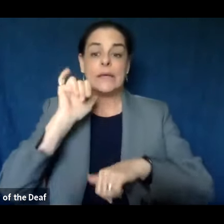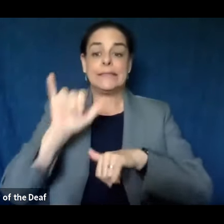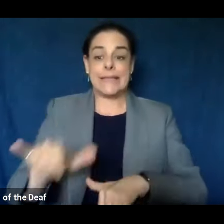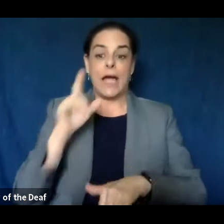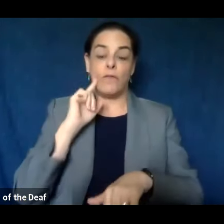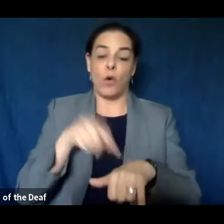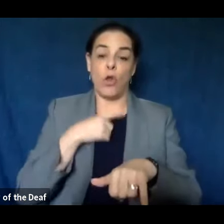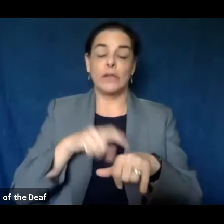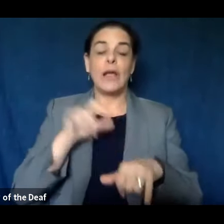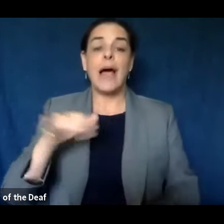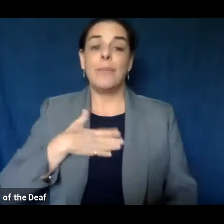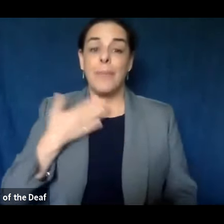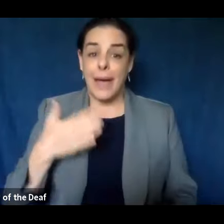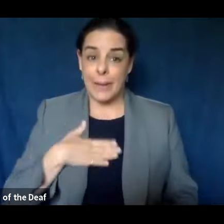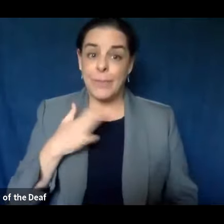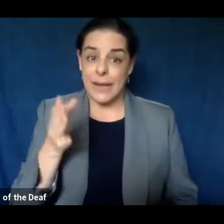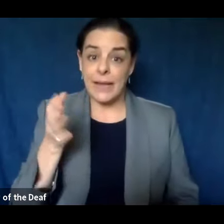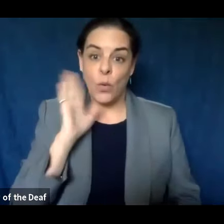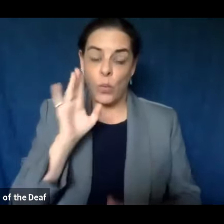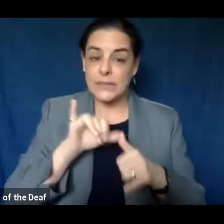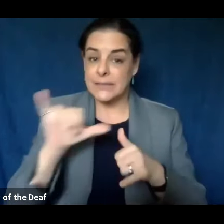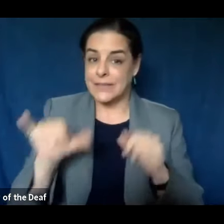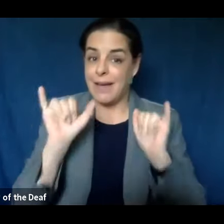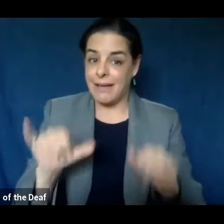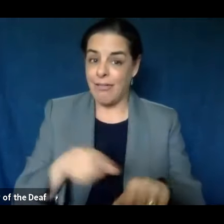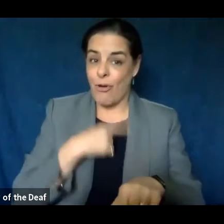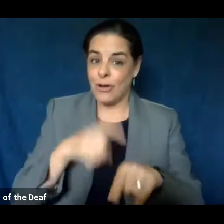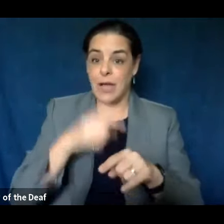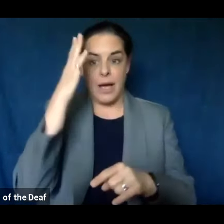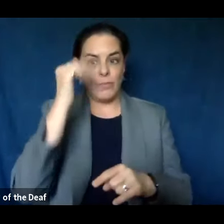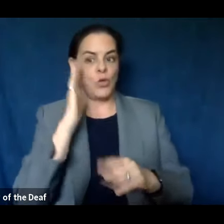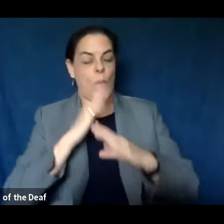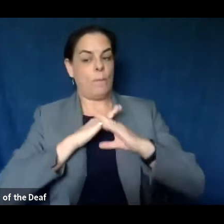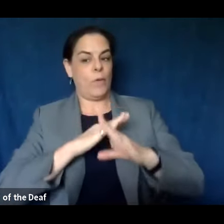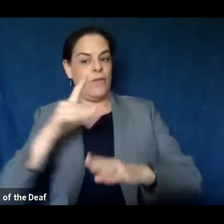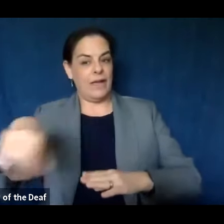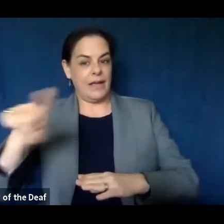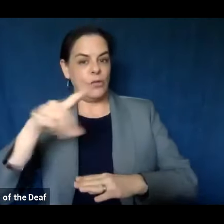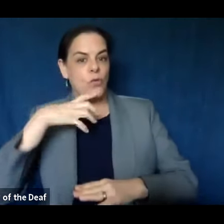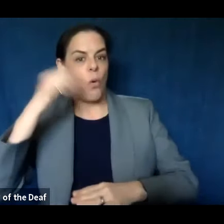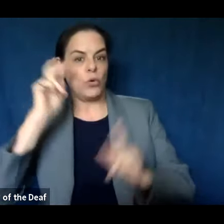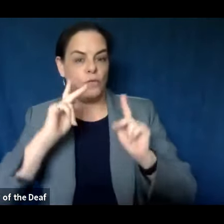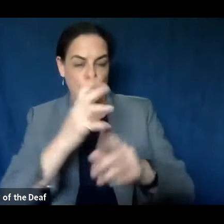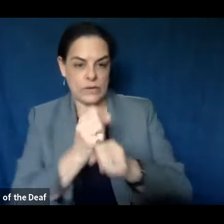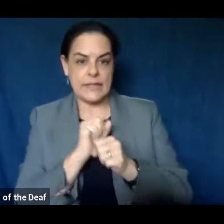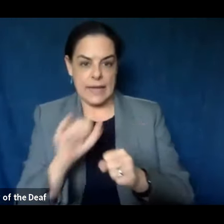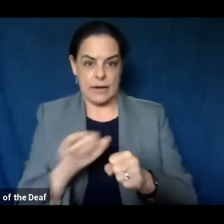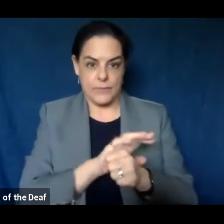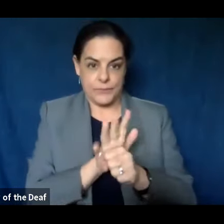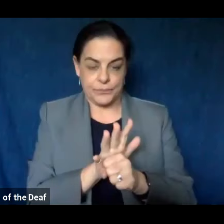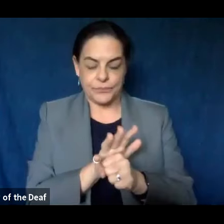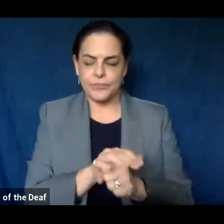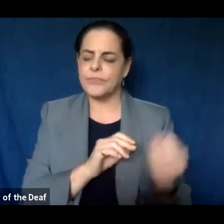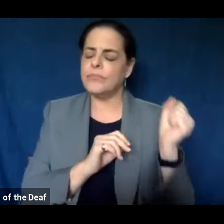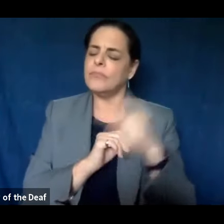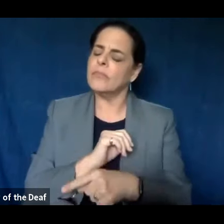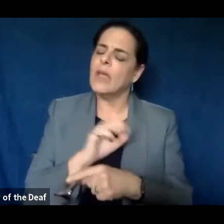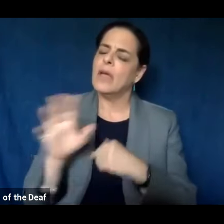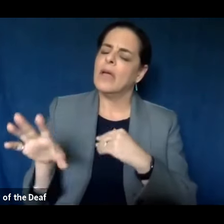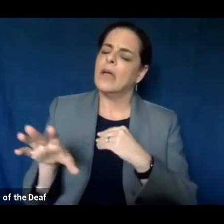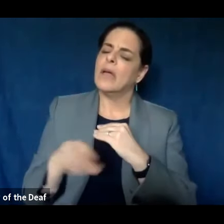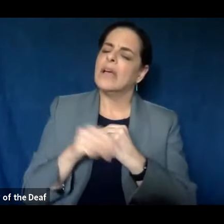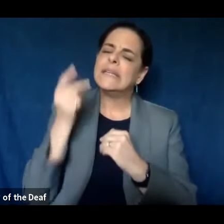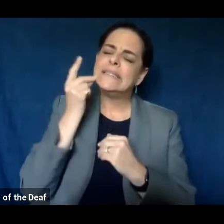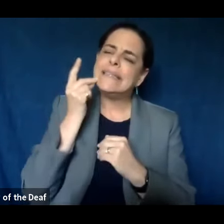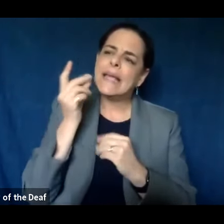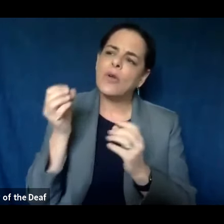will, because it protects those folks from getting ill. WVLT's follow-up question to the dental question a second ago